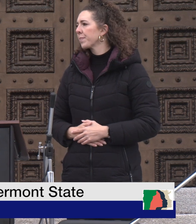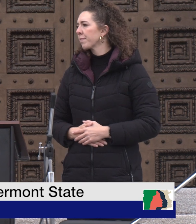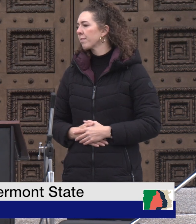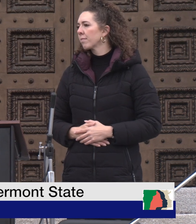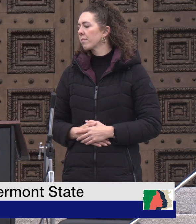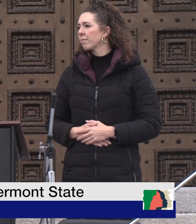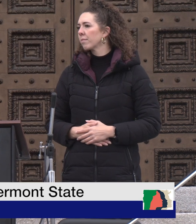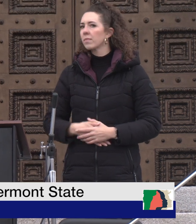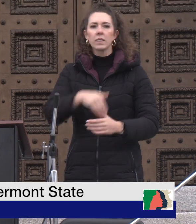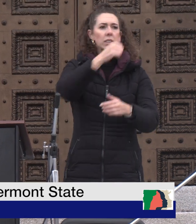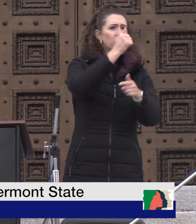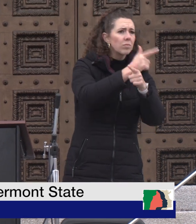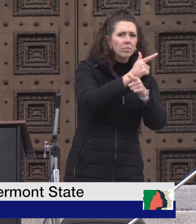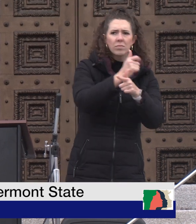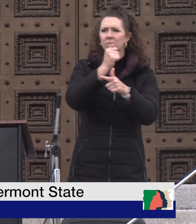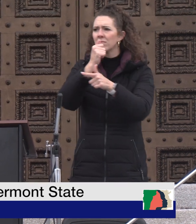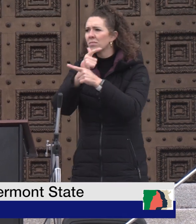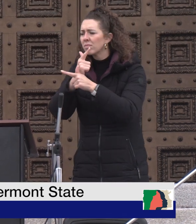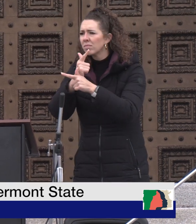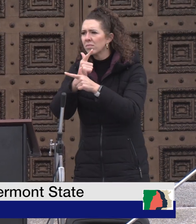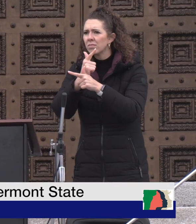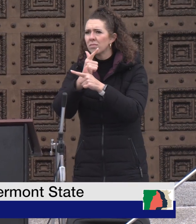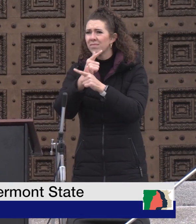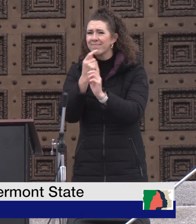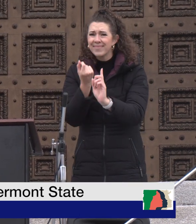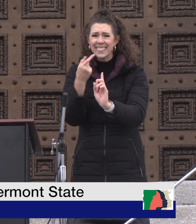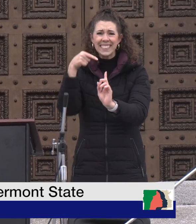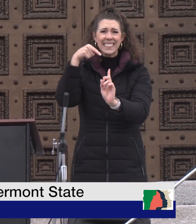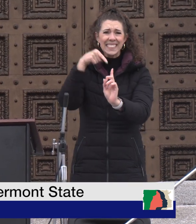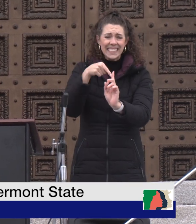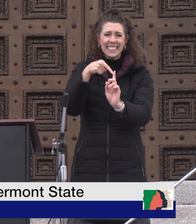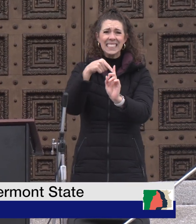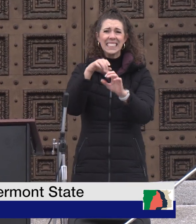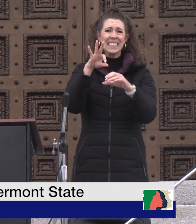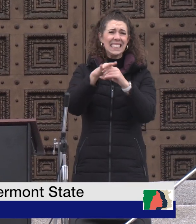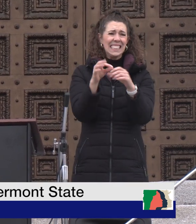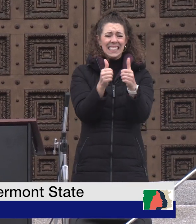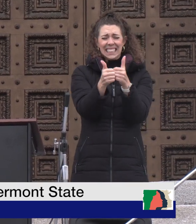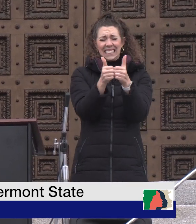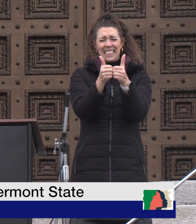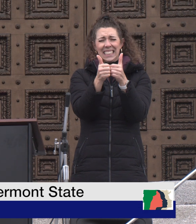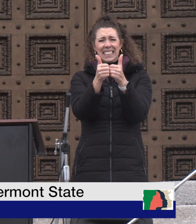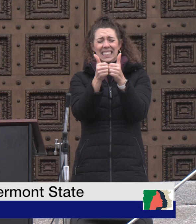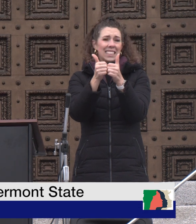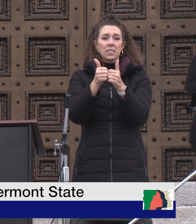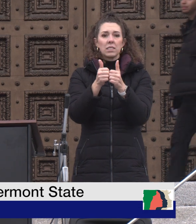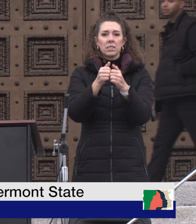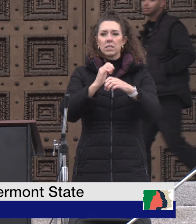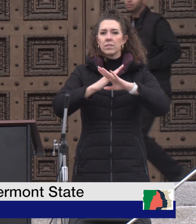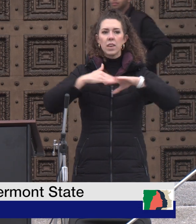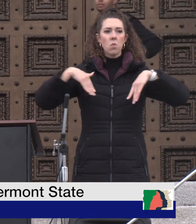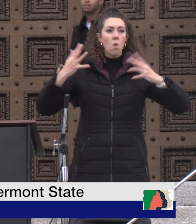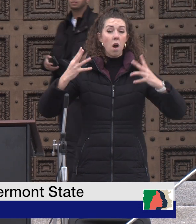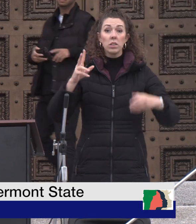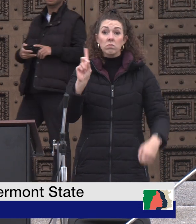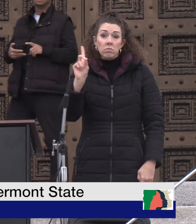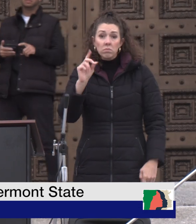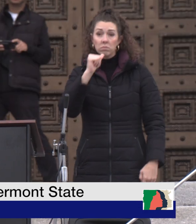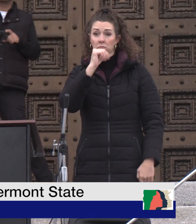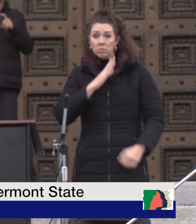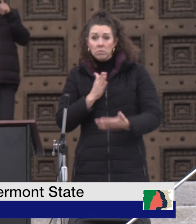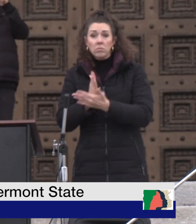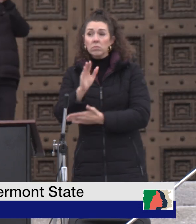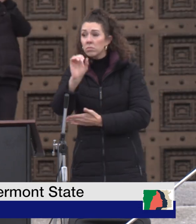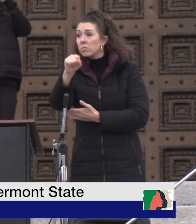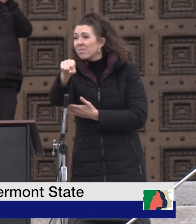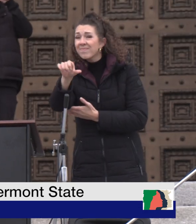But brothers and sisters, it is this campaign is not only defending democracy, it's not only women's rights.